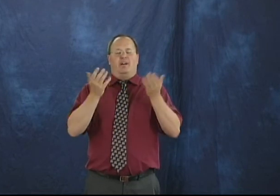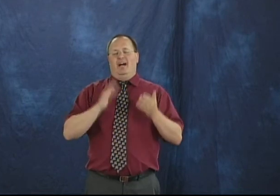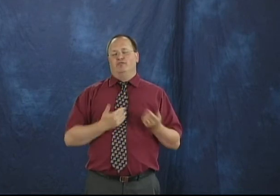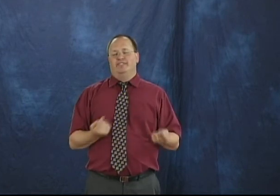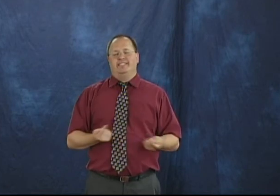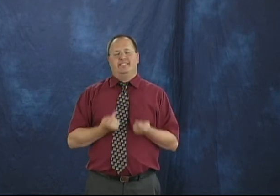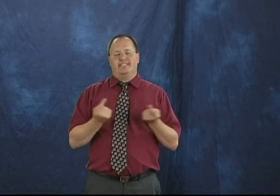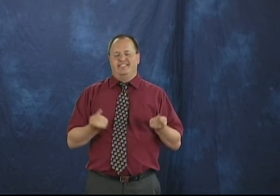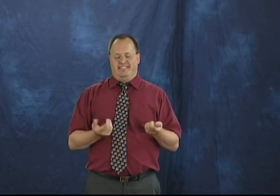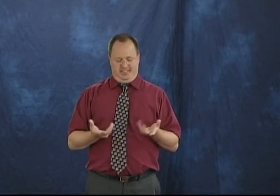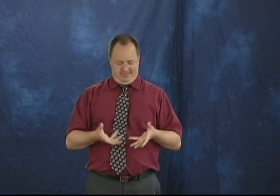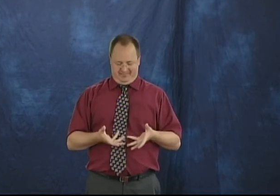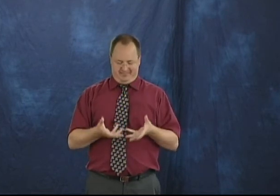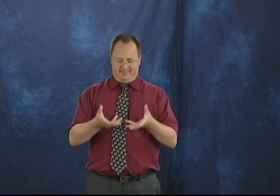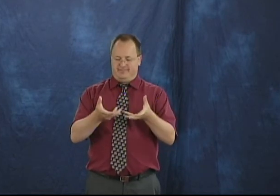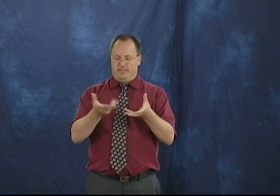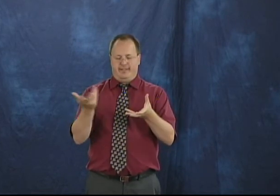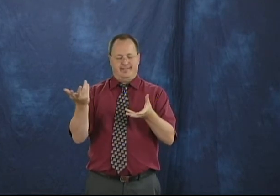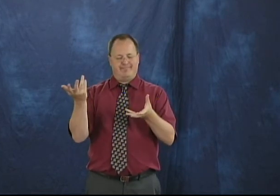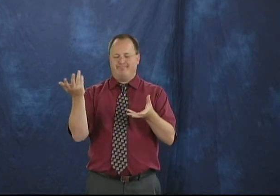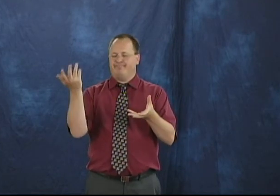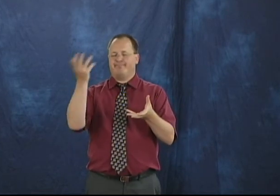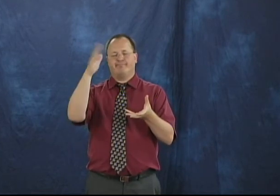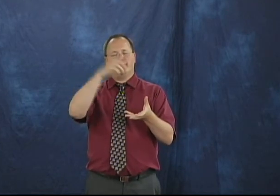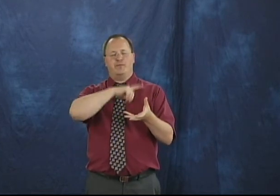The only thing we have to offer is our sin.